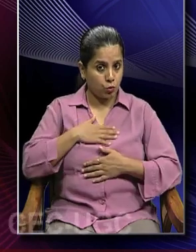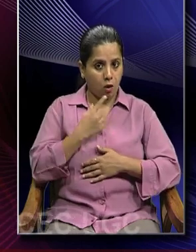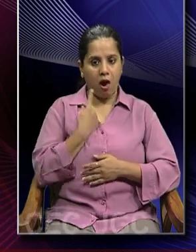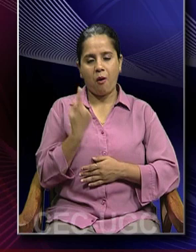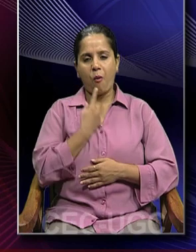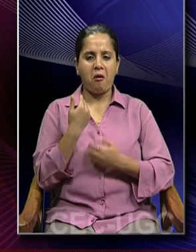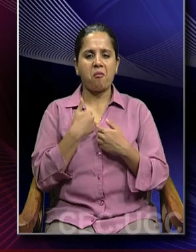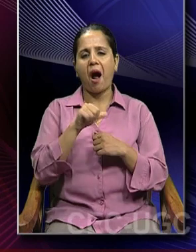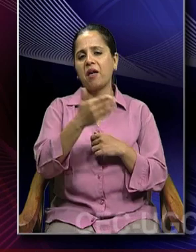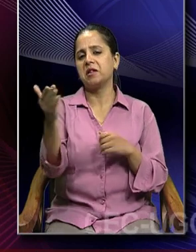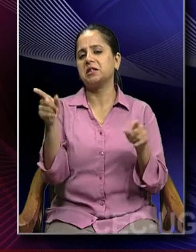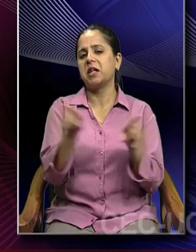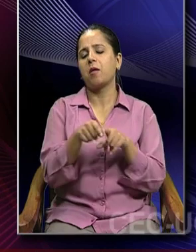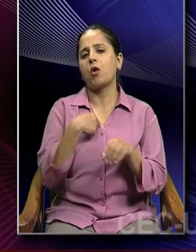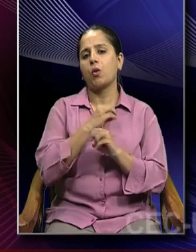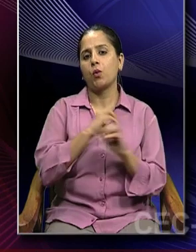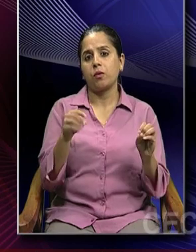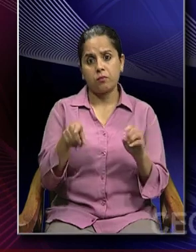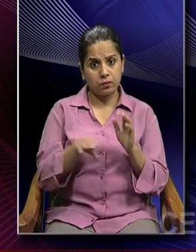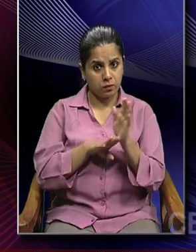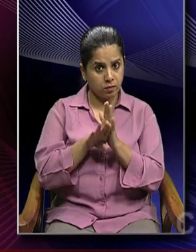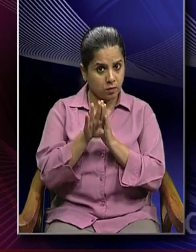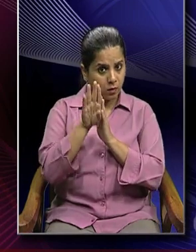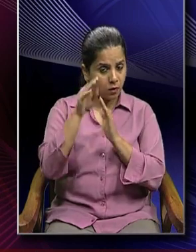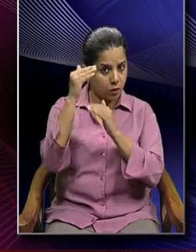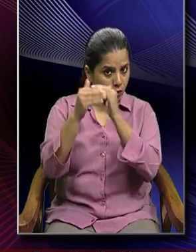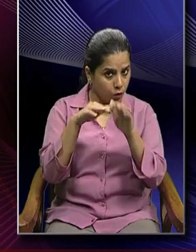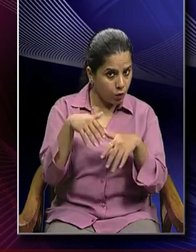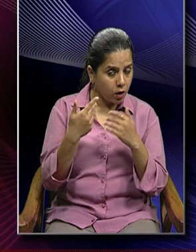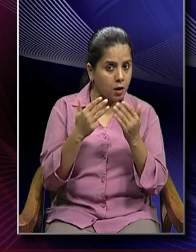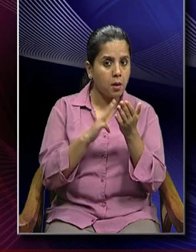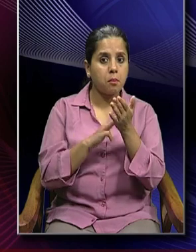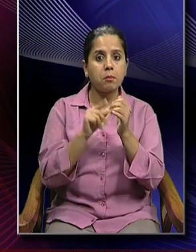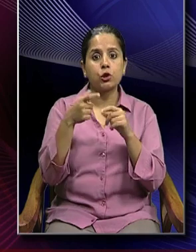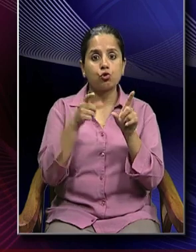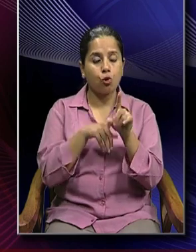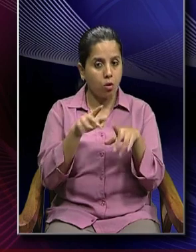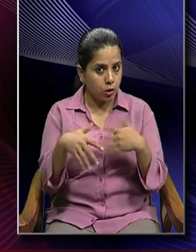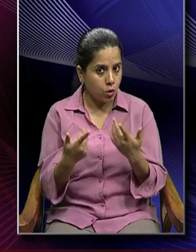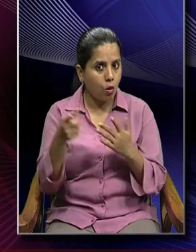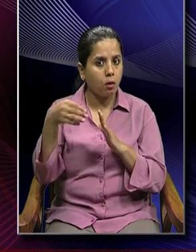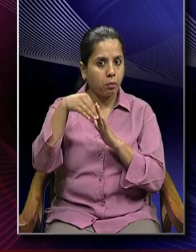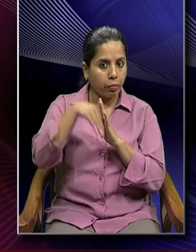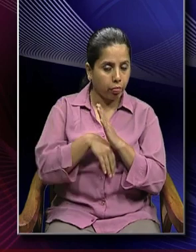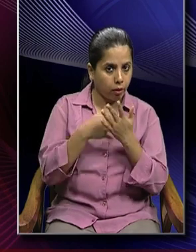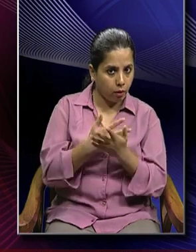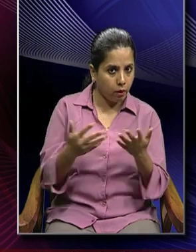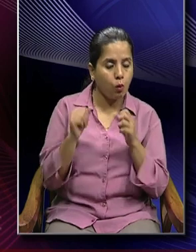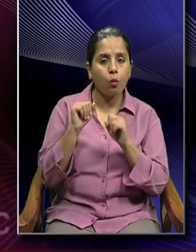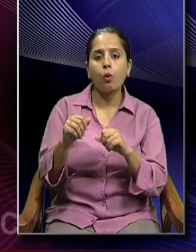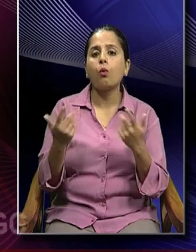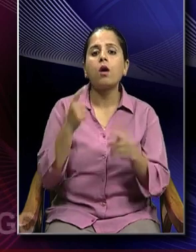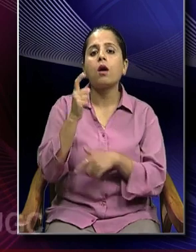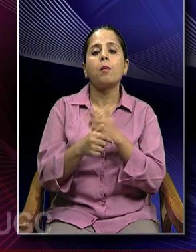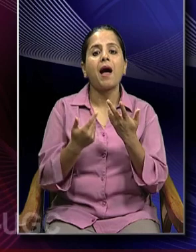in the sector. Is it a growth stage, maturity stage or decline stage of your product? So, whatever industry